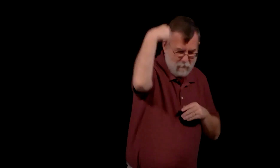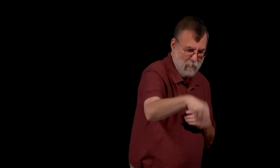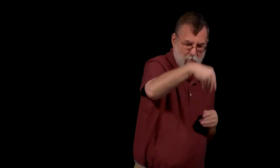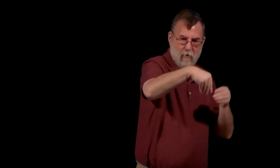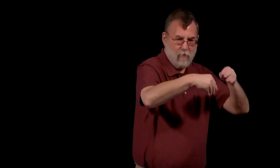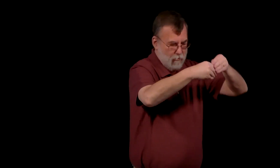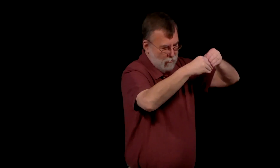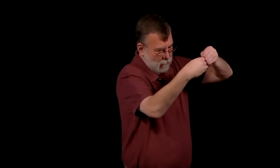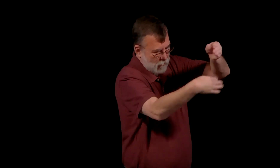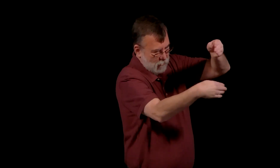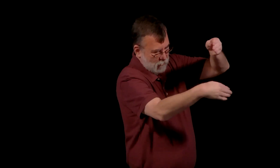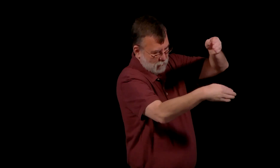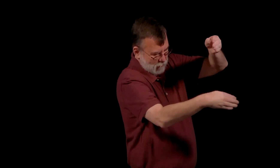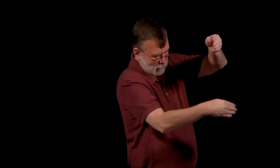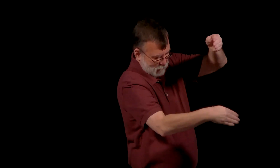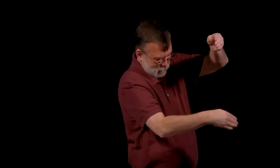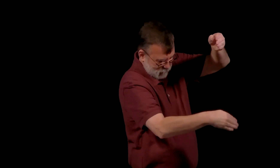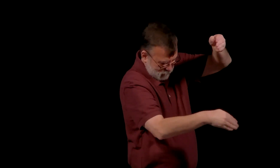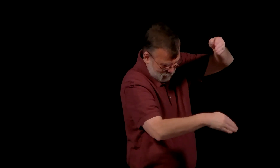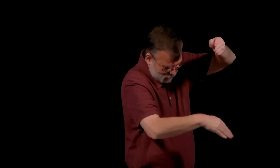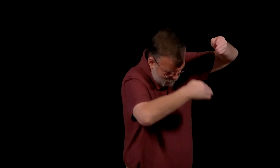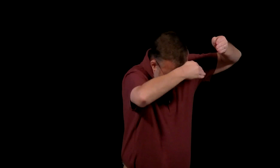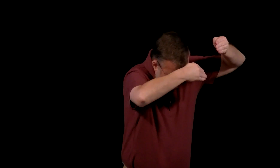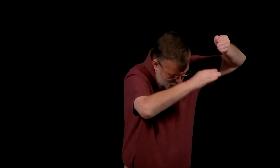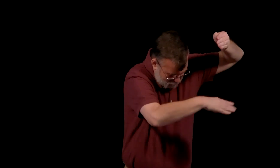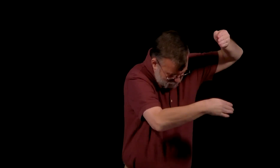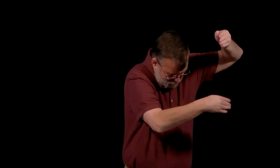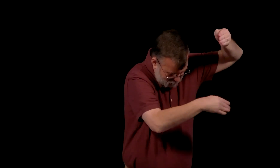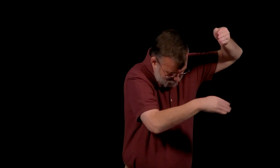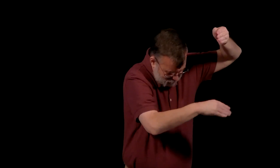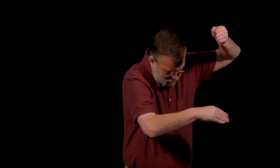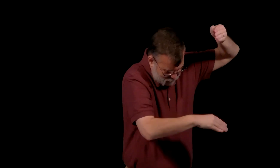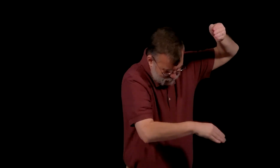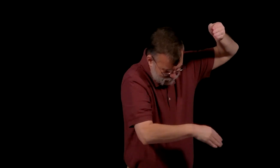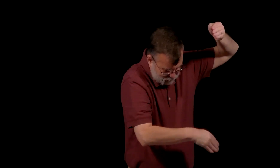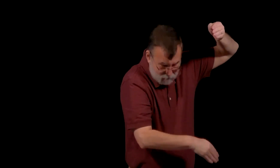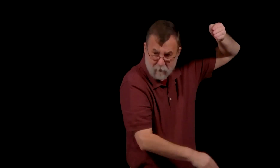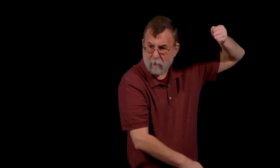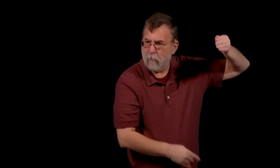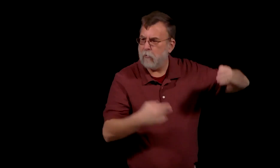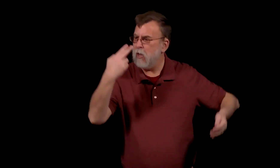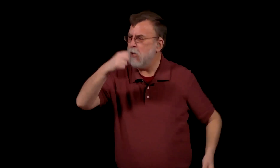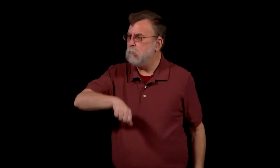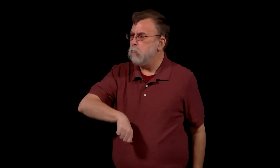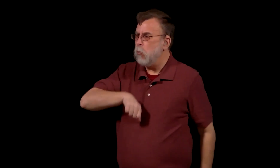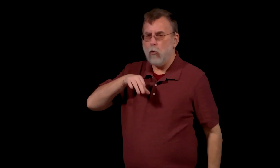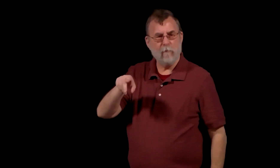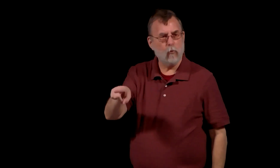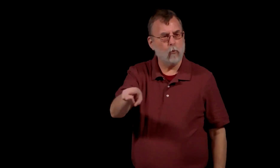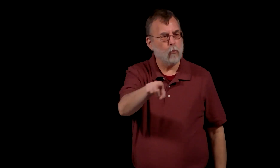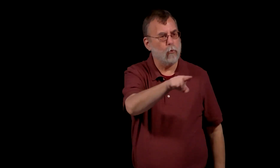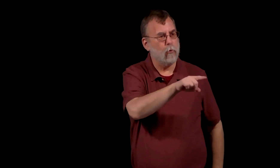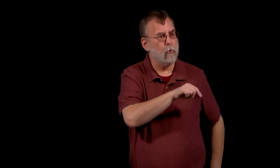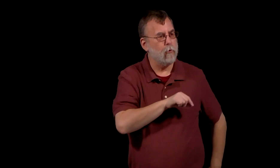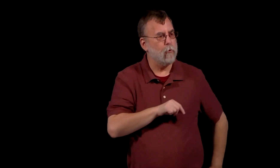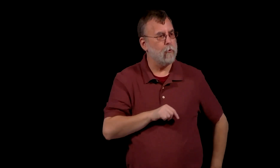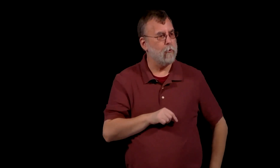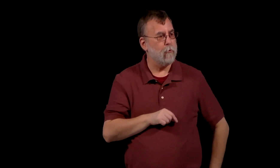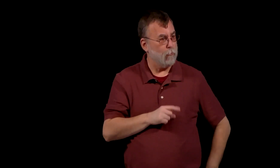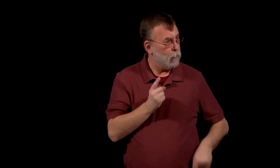it continues. You know, those fold out plastic sleeves with all the photos. It's endless because God is proud of